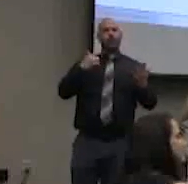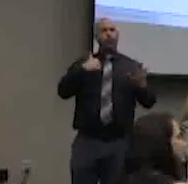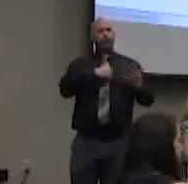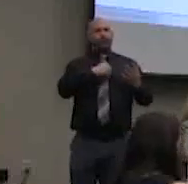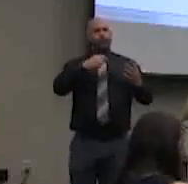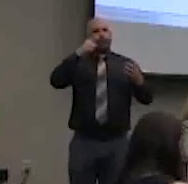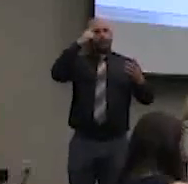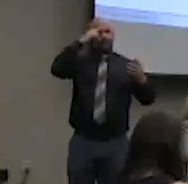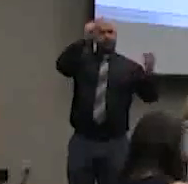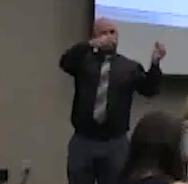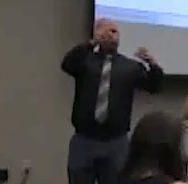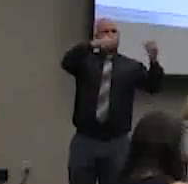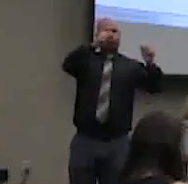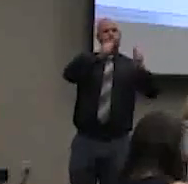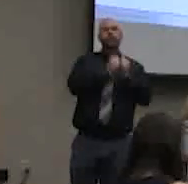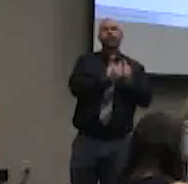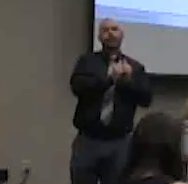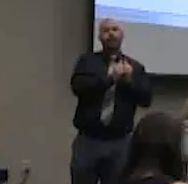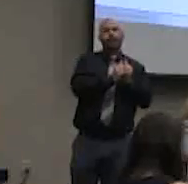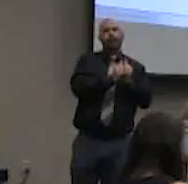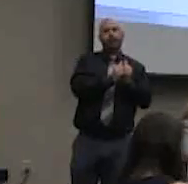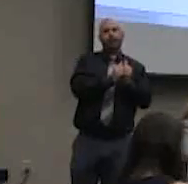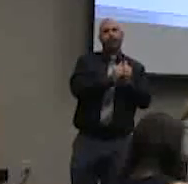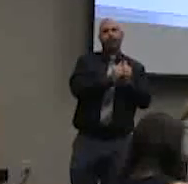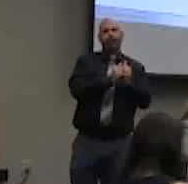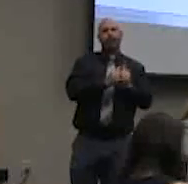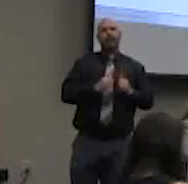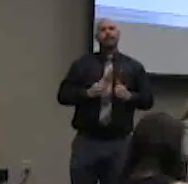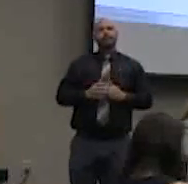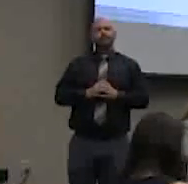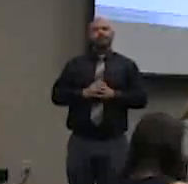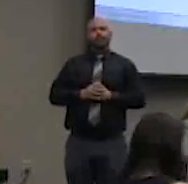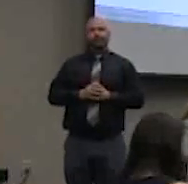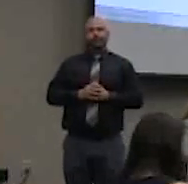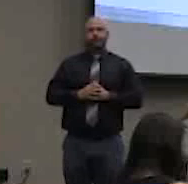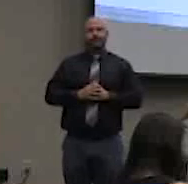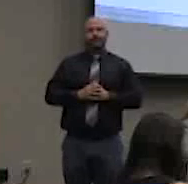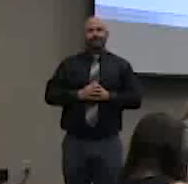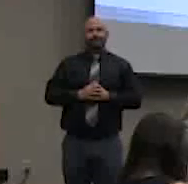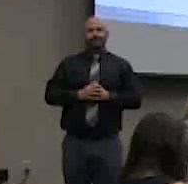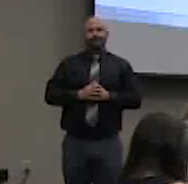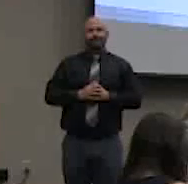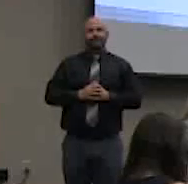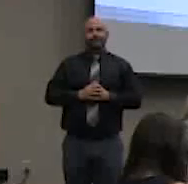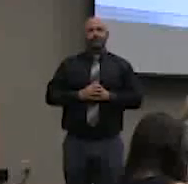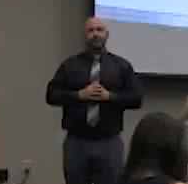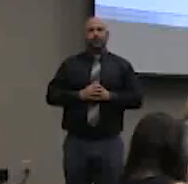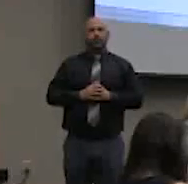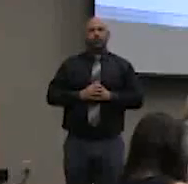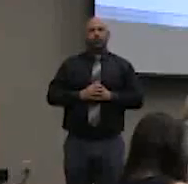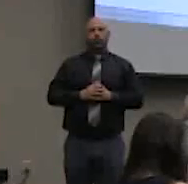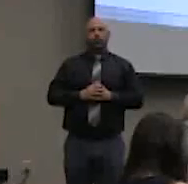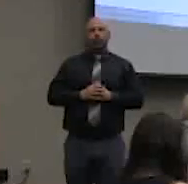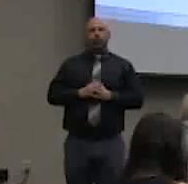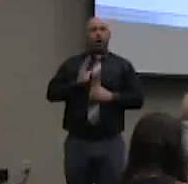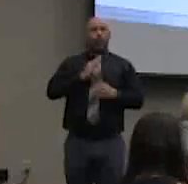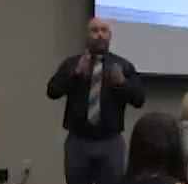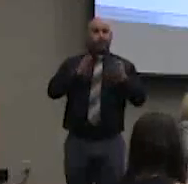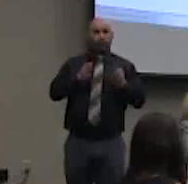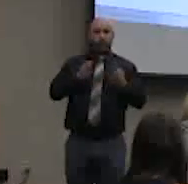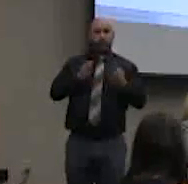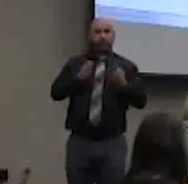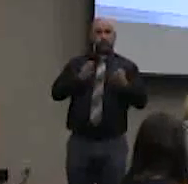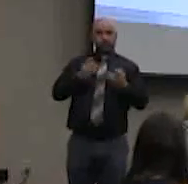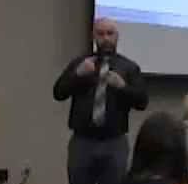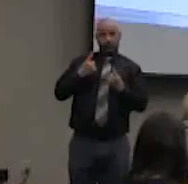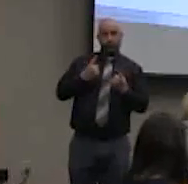folks. And we, like I said, have really done some things around quality, and we really work together